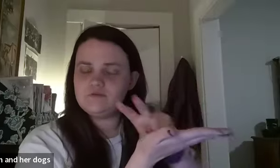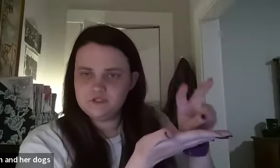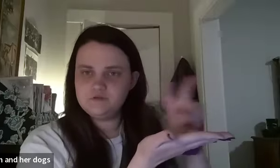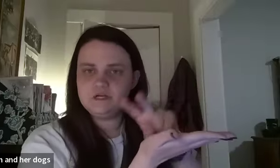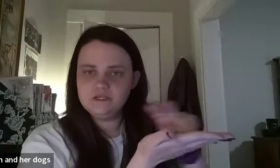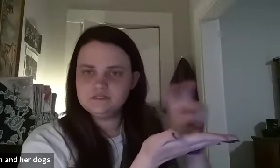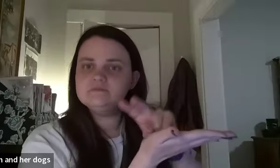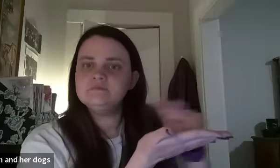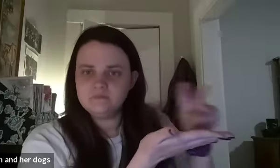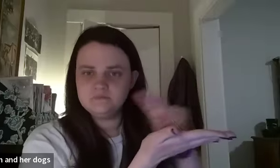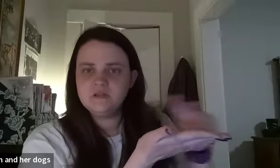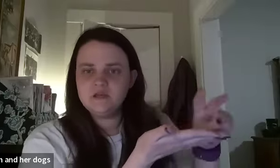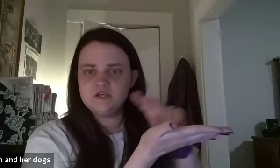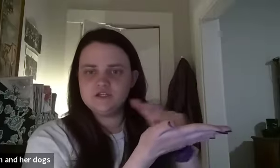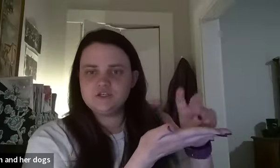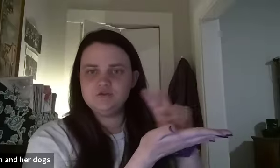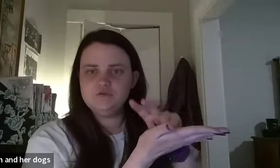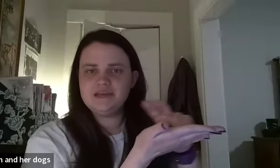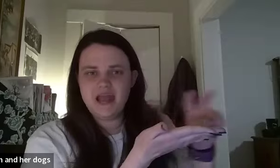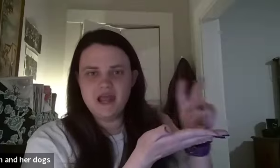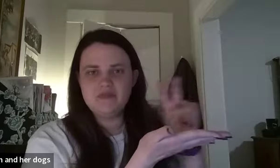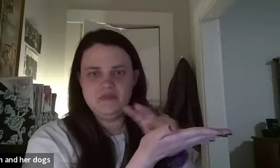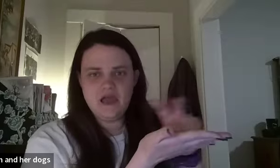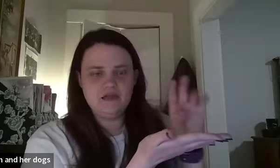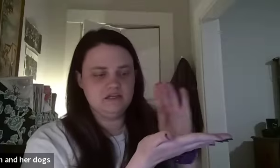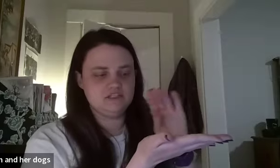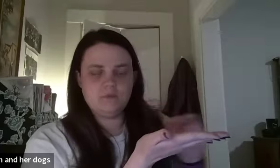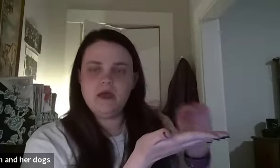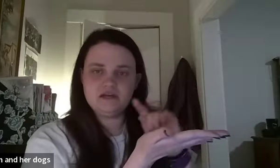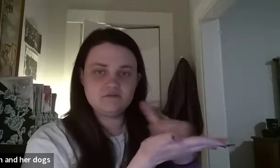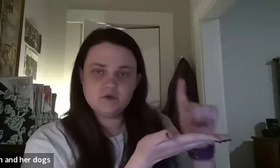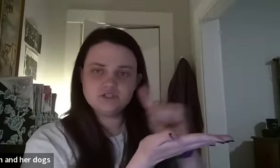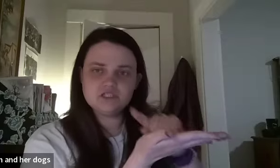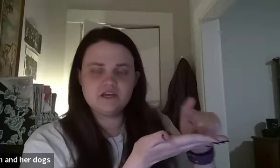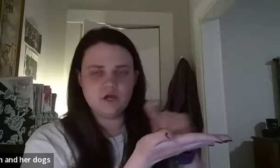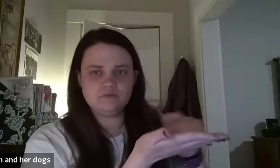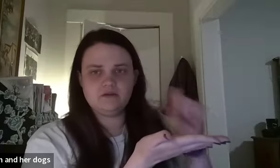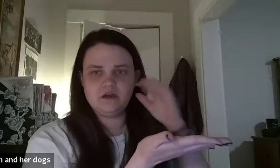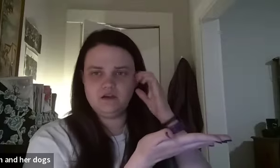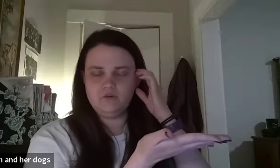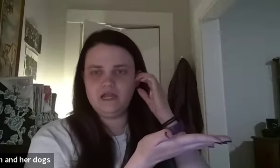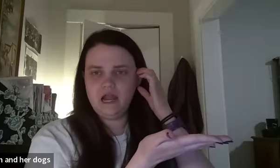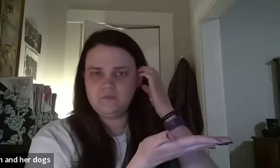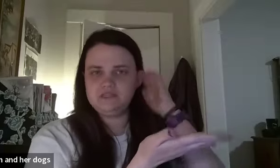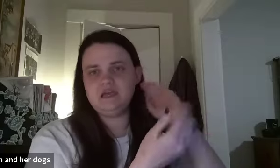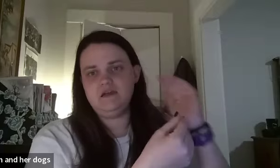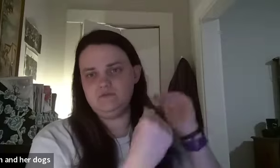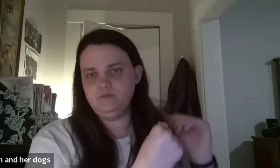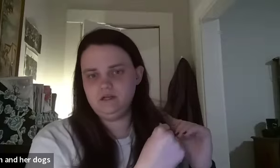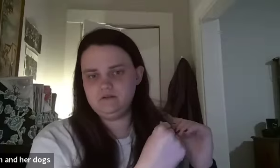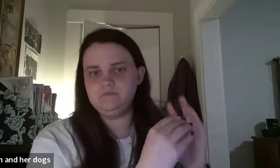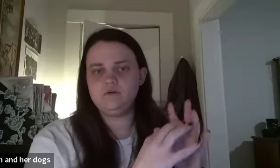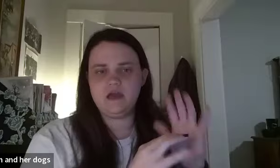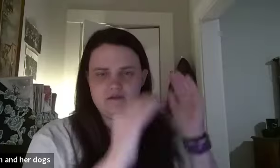every 2 weeks. So you can add that is the repetitive motion that helps it know that it happens every week or that